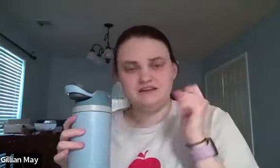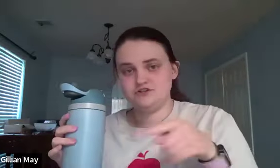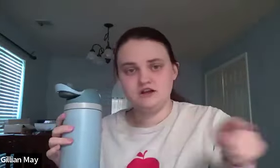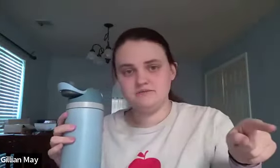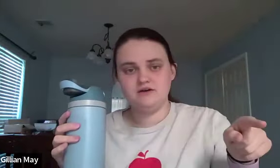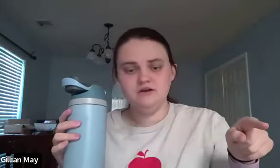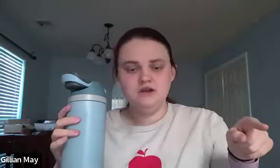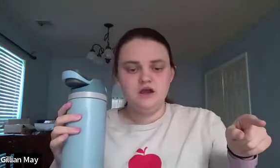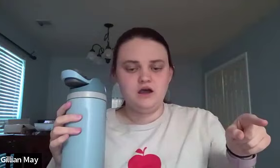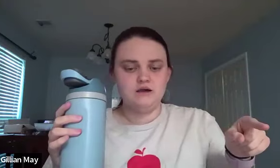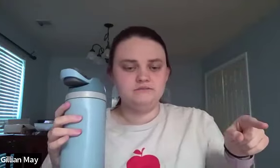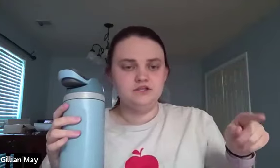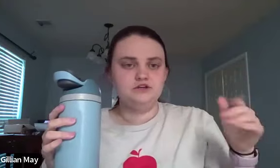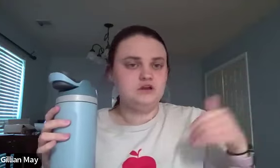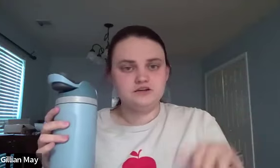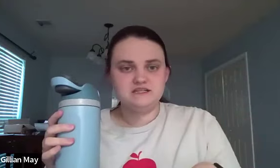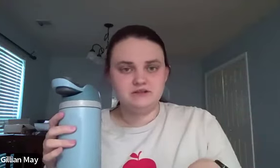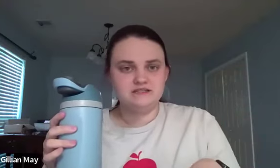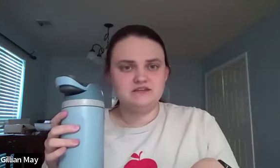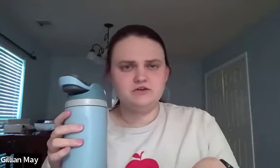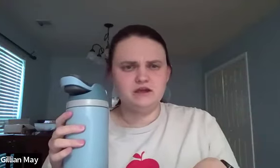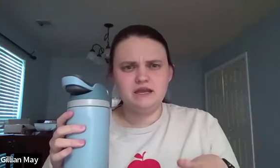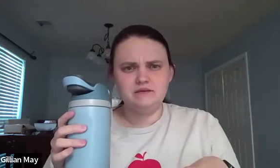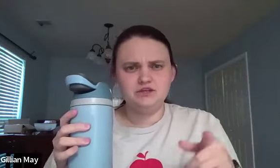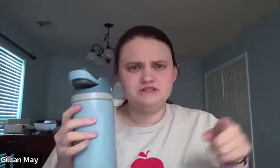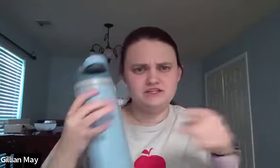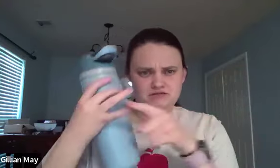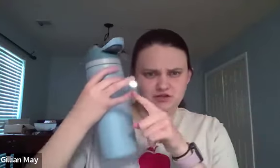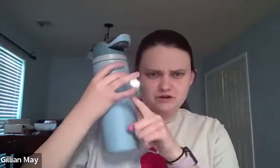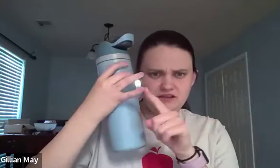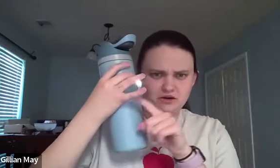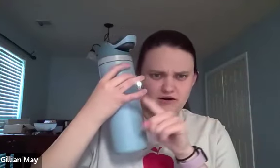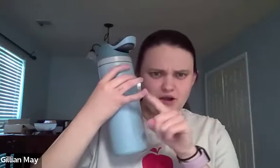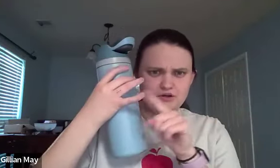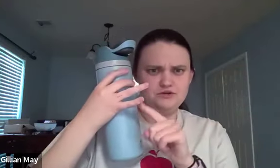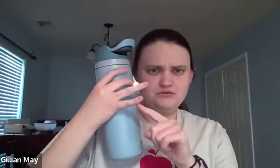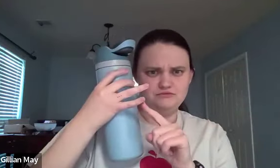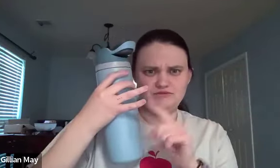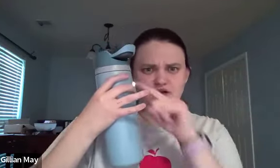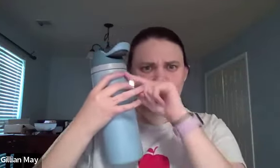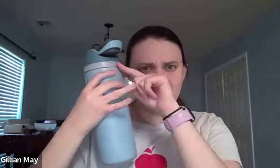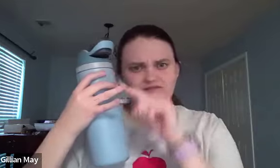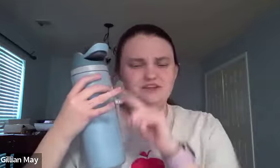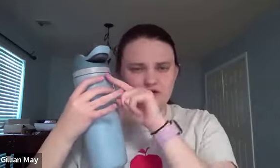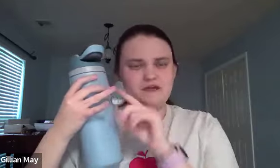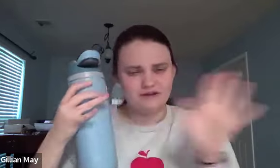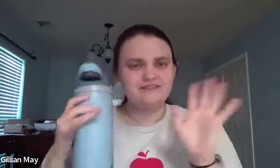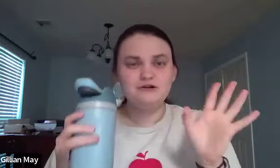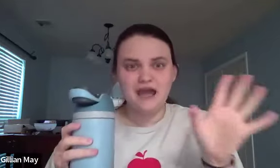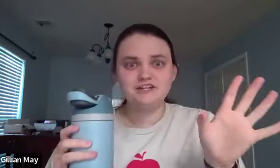you're talking about your younger siblings and they're like, wait, but you said you're here. How are you like, you know, they'll catch